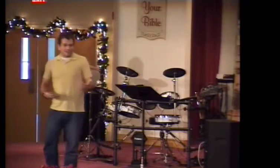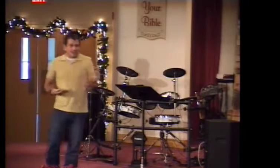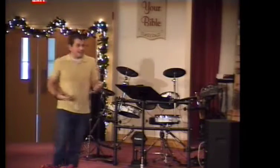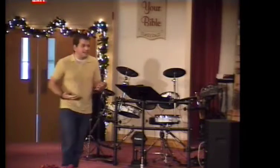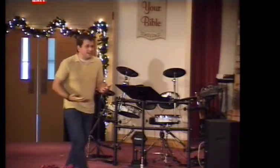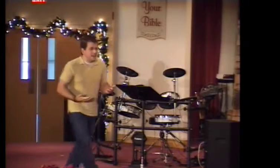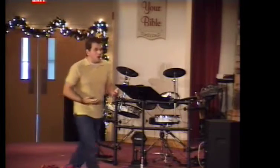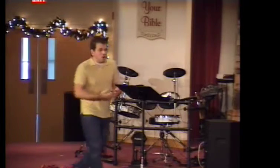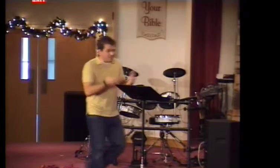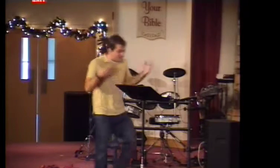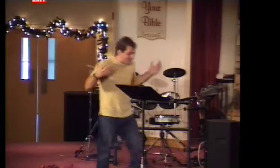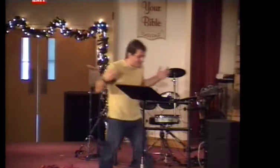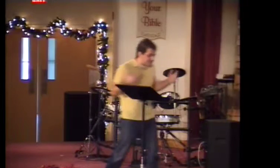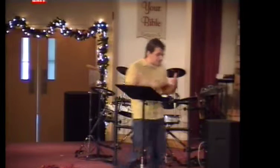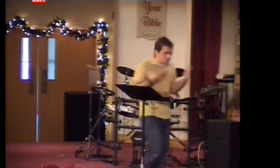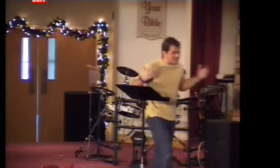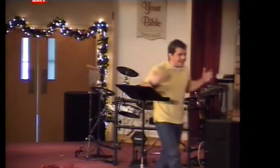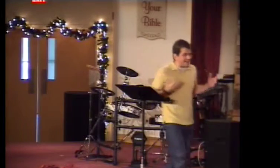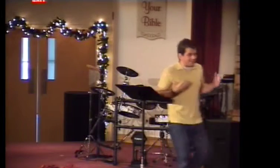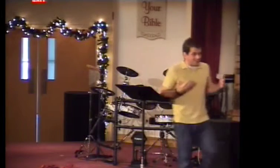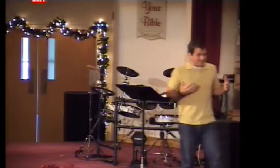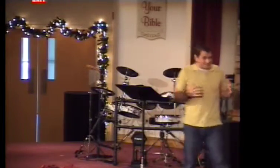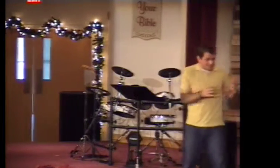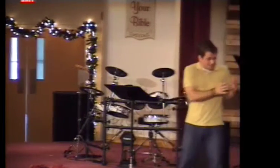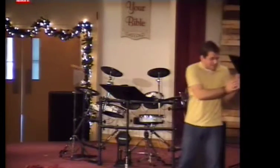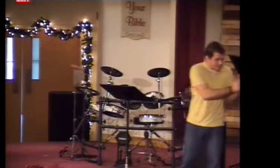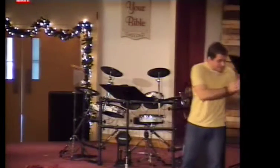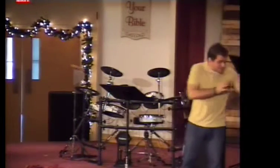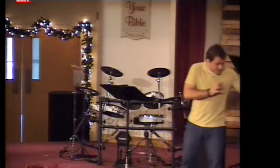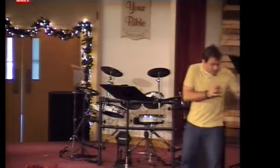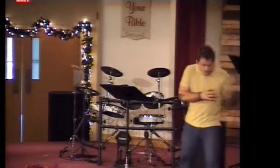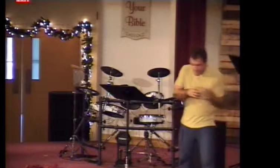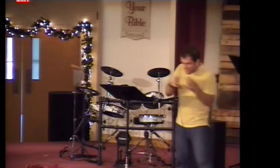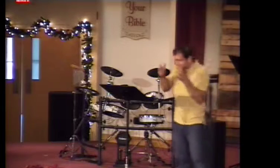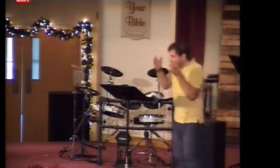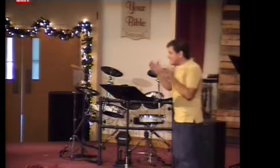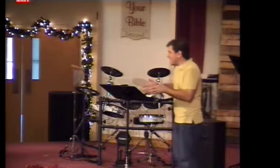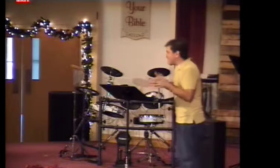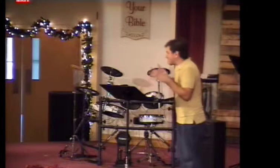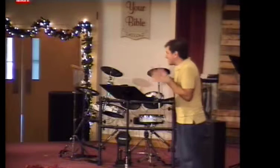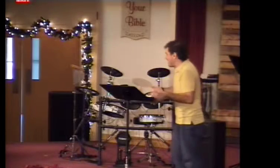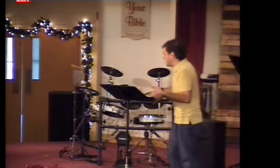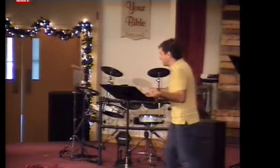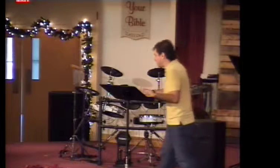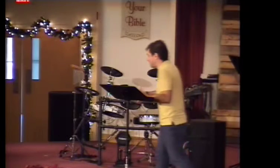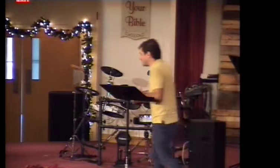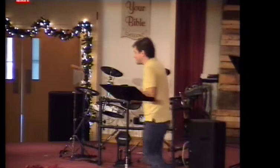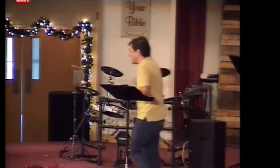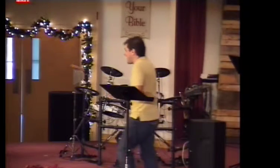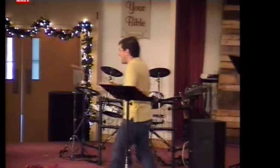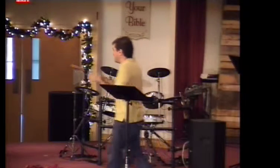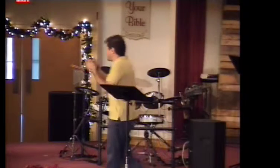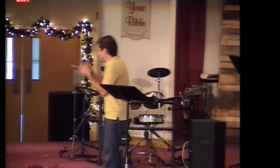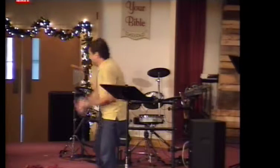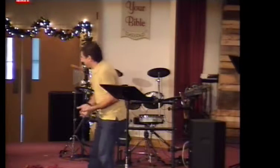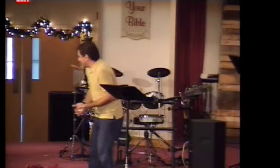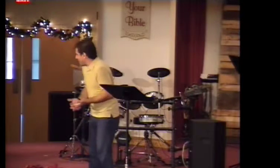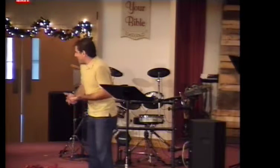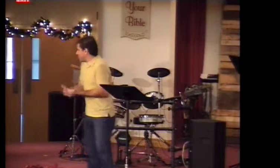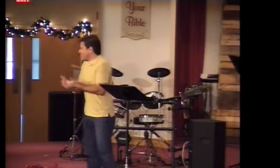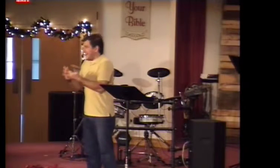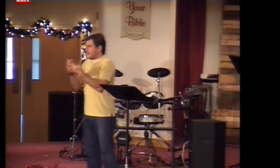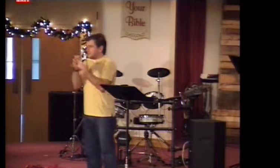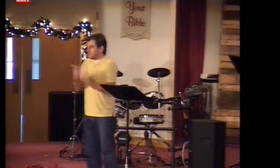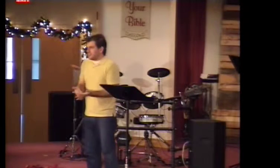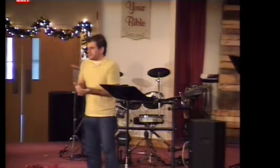such a light. And all this stuff, and it's so exciting for us, because in the midst of a really dark time, all of a sudden, we have this light in front of us. And it was really